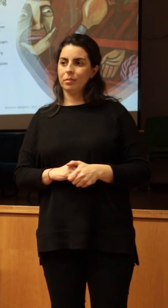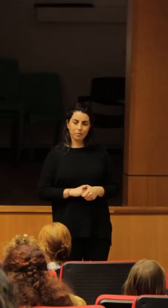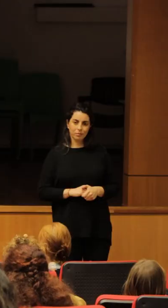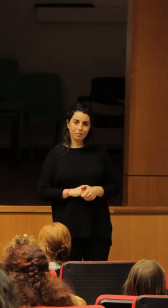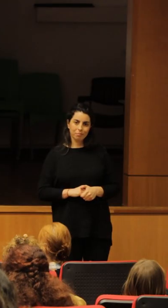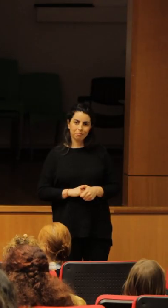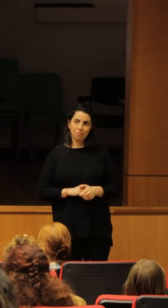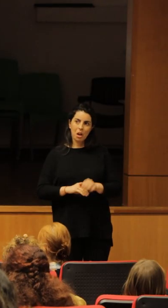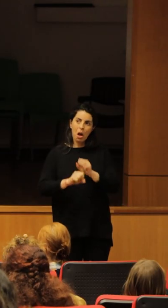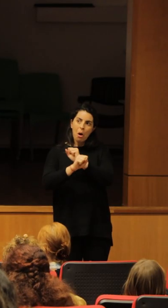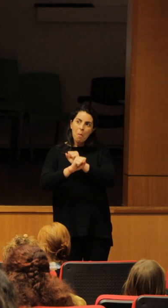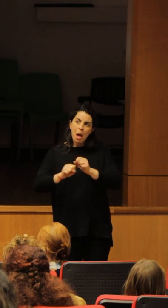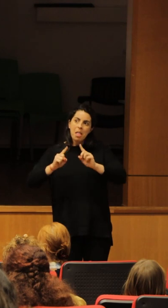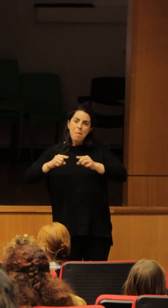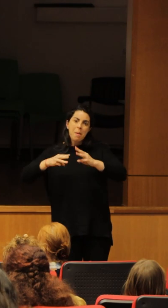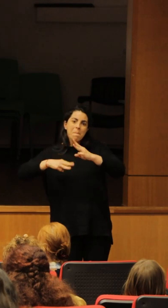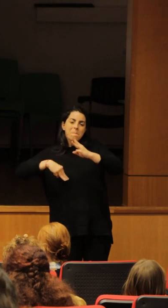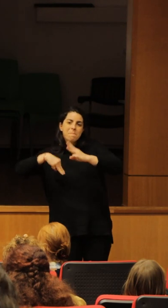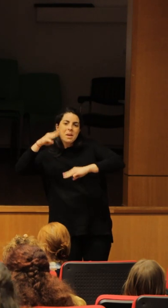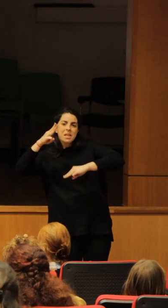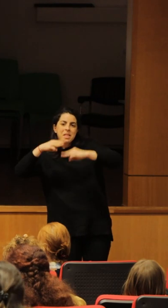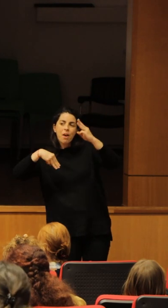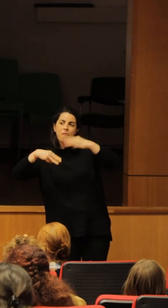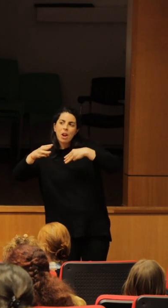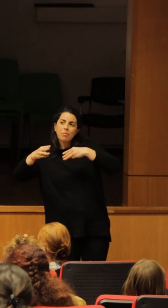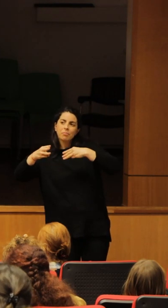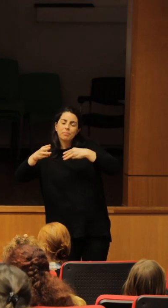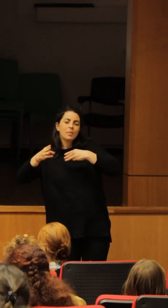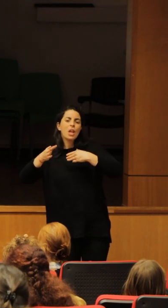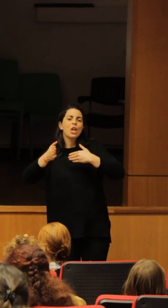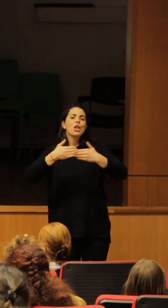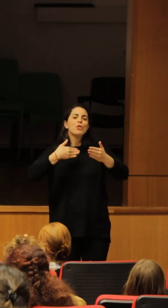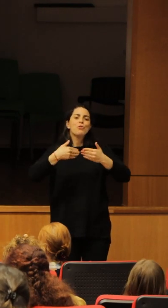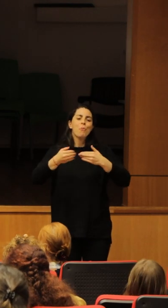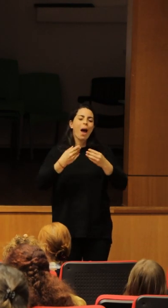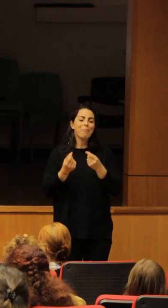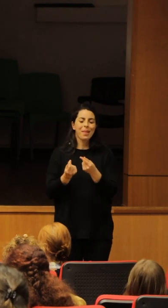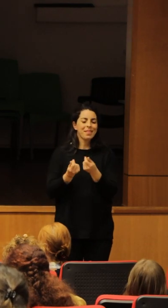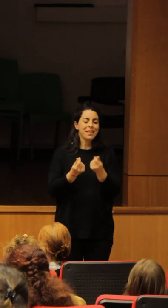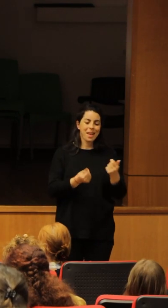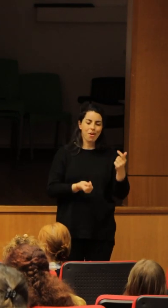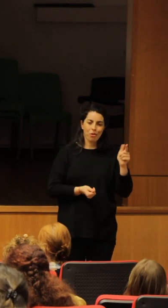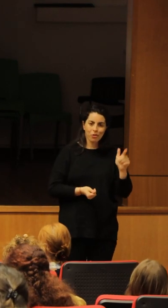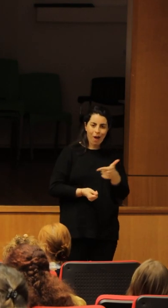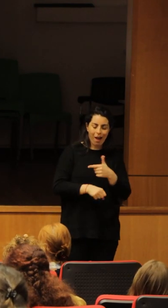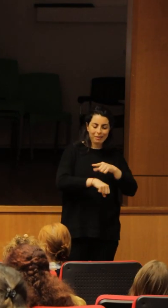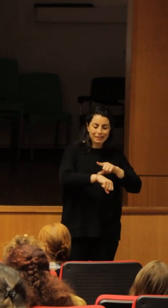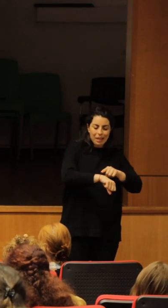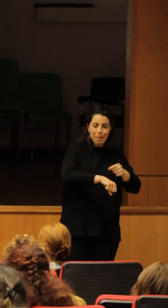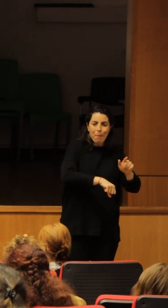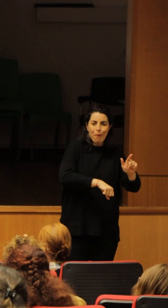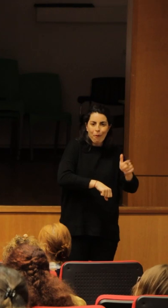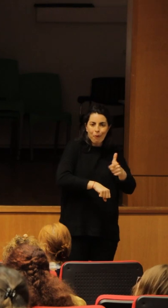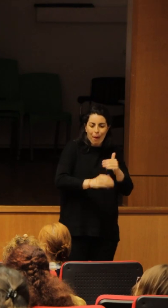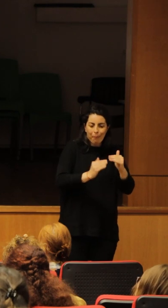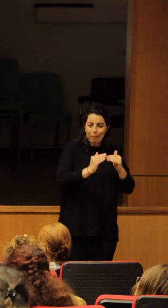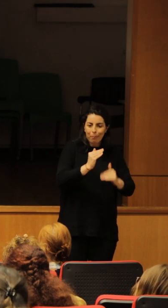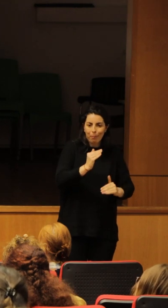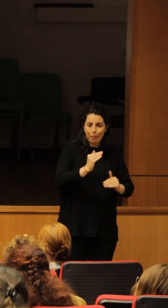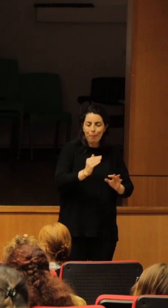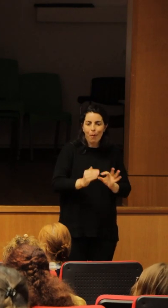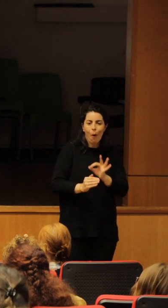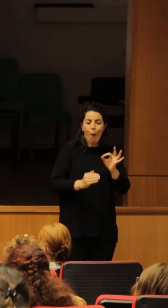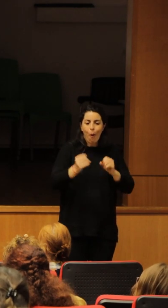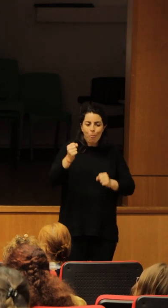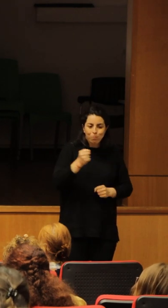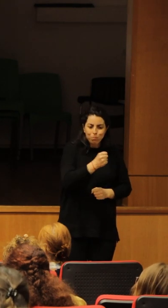Y podemos usar las metáforas, no importa cuál de estas, ¿no? Me estoy quedando sin dinero, sin tiempo, o golpeé la